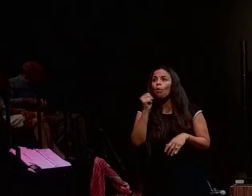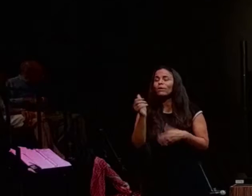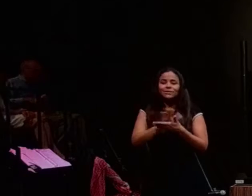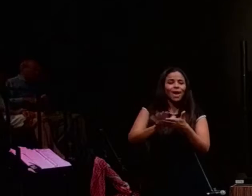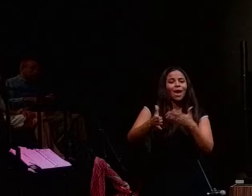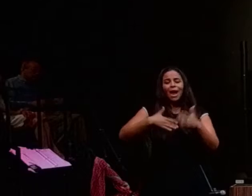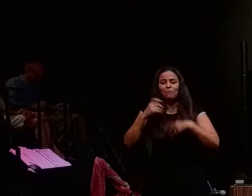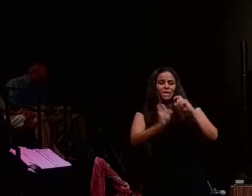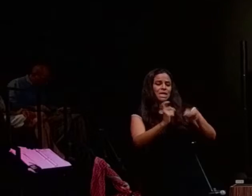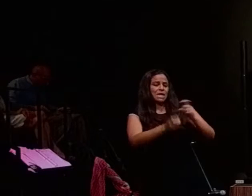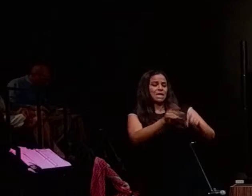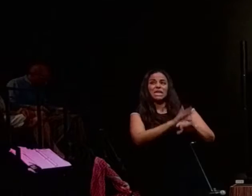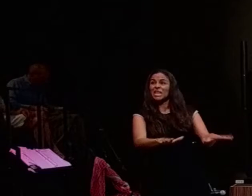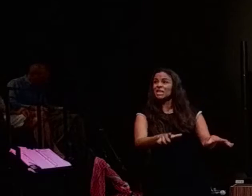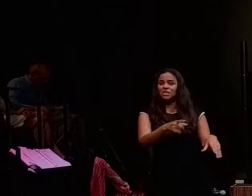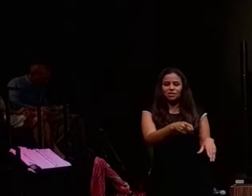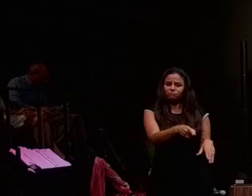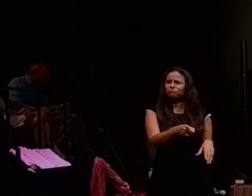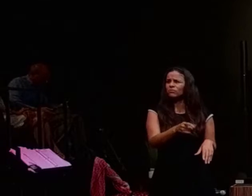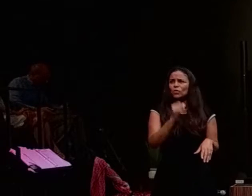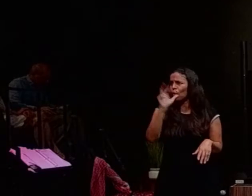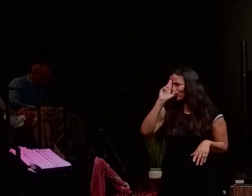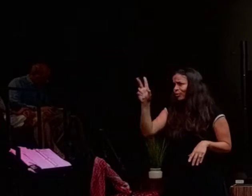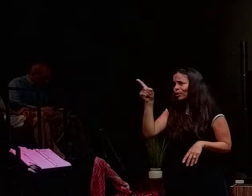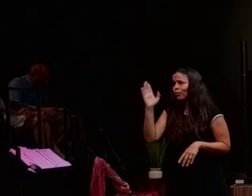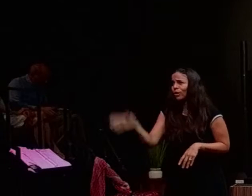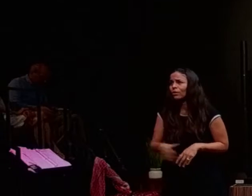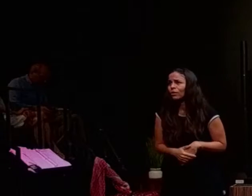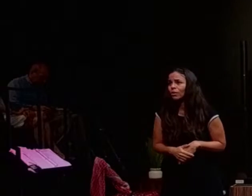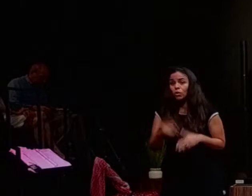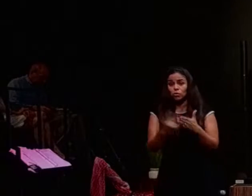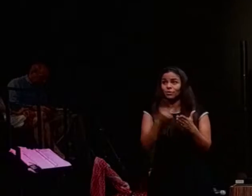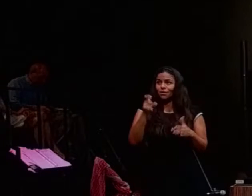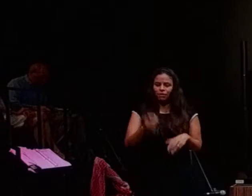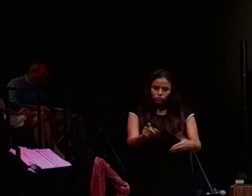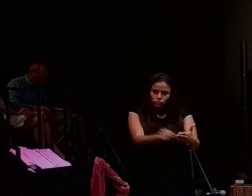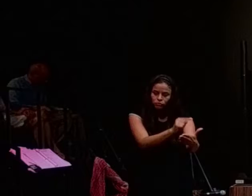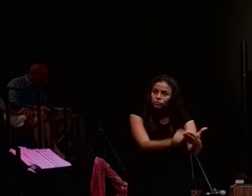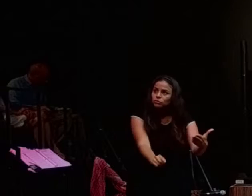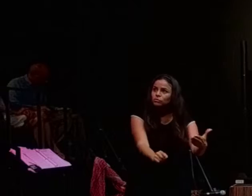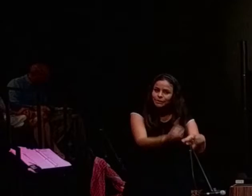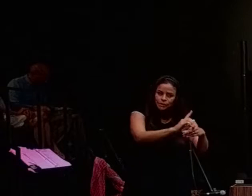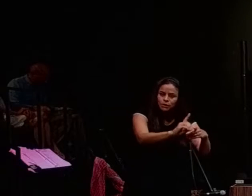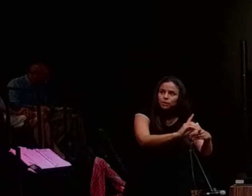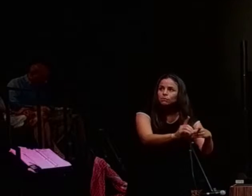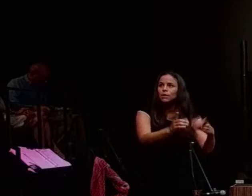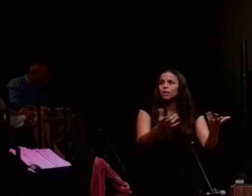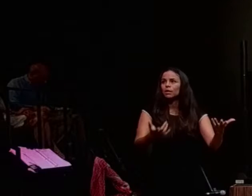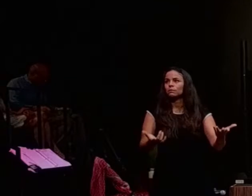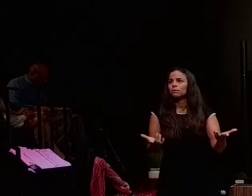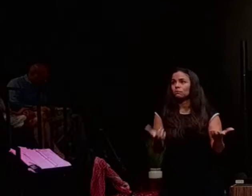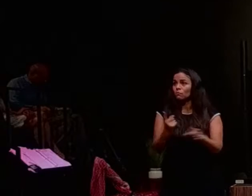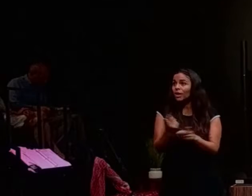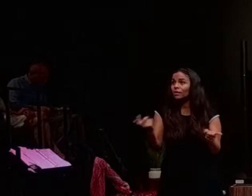and just gave your kids everything, it'd probably be a little disrespectful at times. Sometimes we need to correct, right? When I say we, I do not have children. Let me rephrase